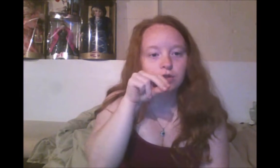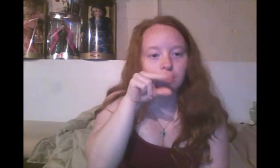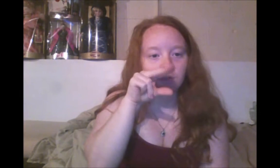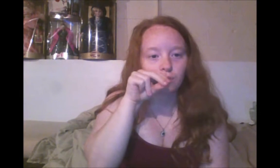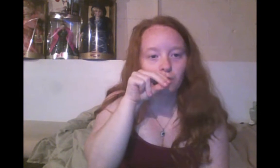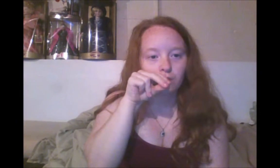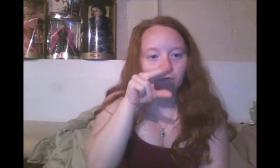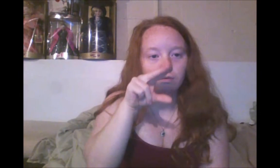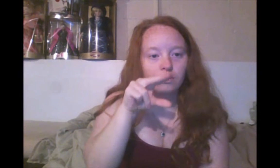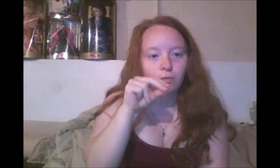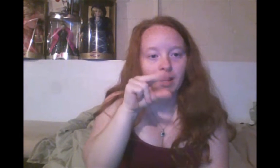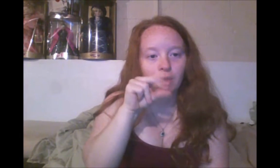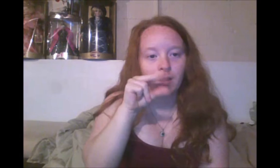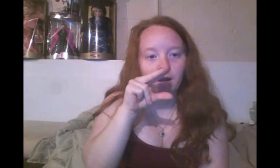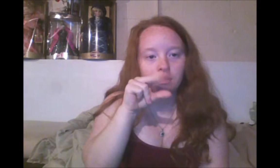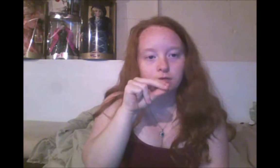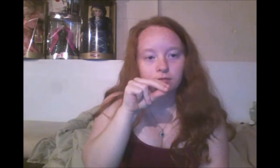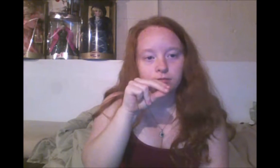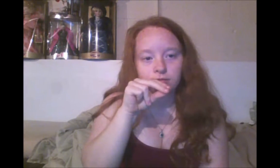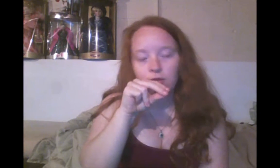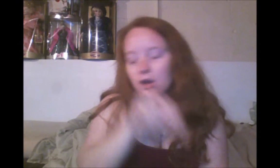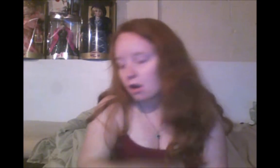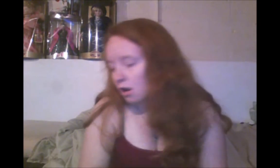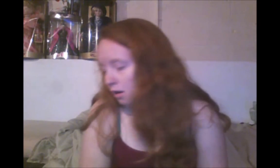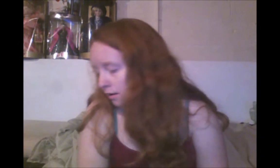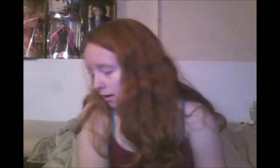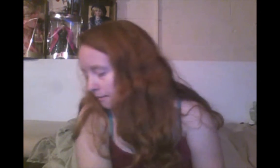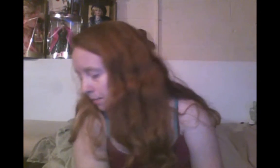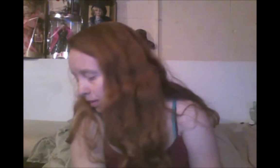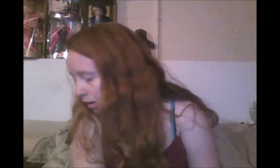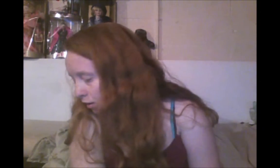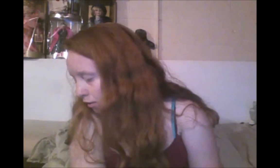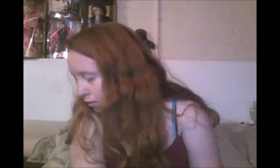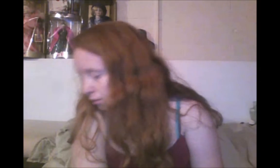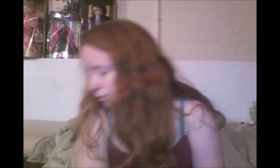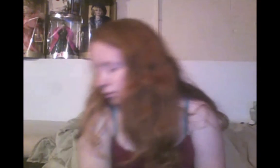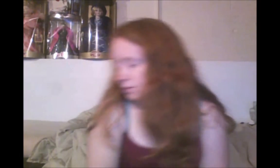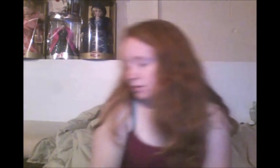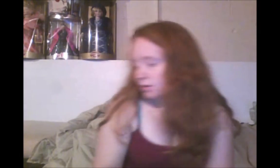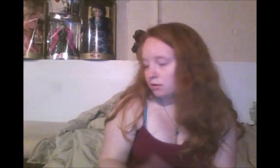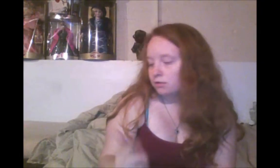Duck. Quack, quack. Okay. Rooster.